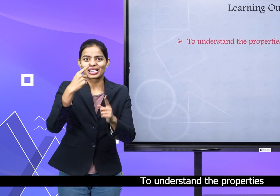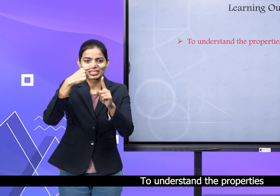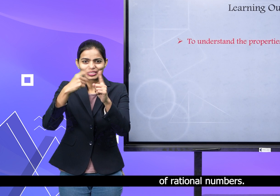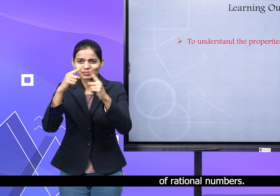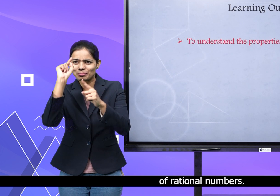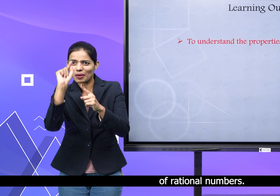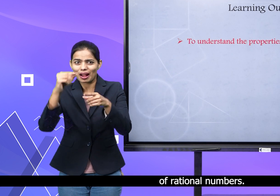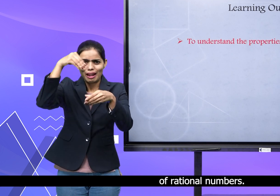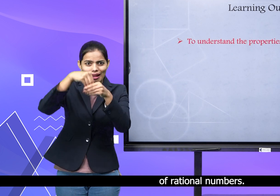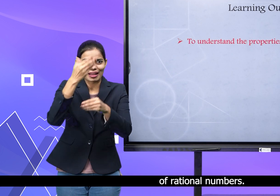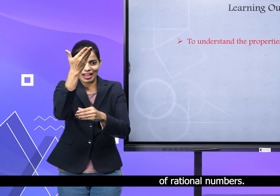properties of rational numbers,